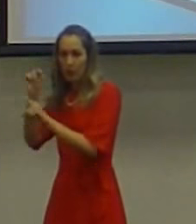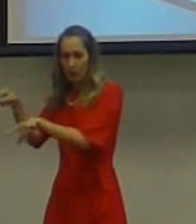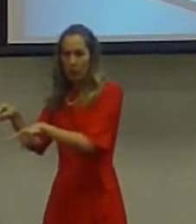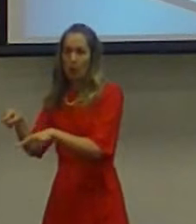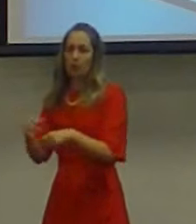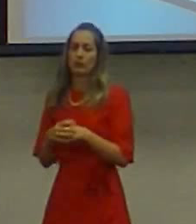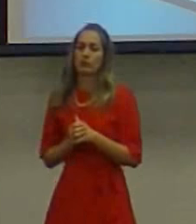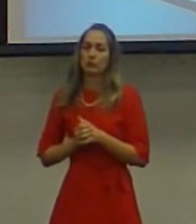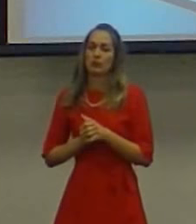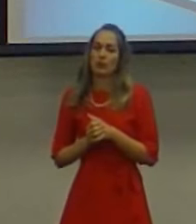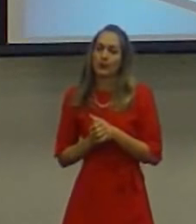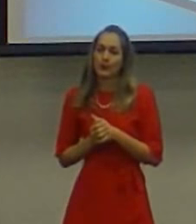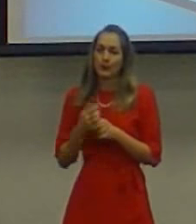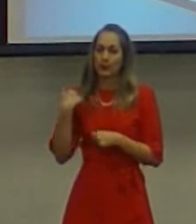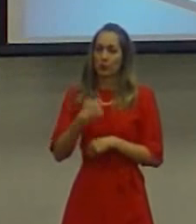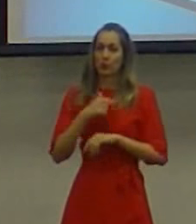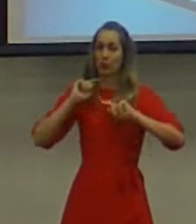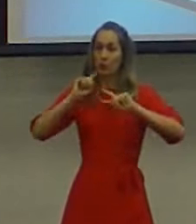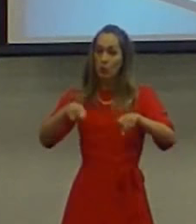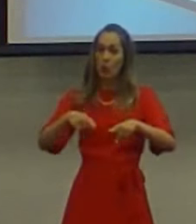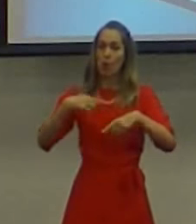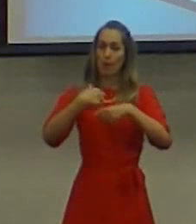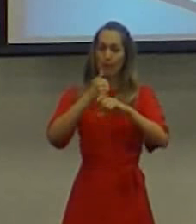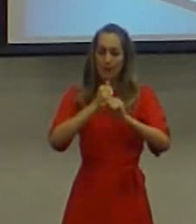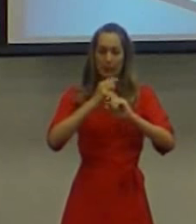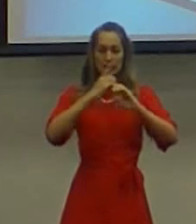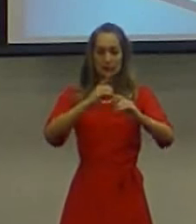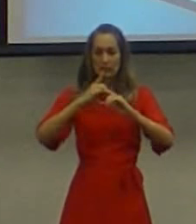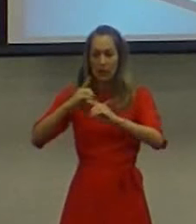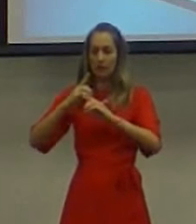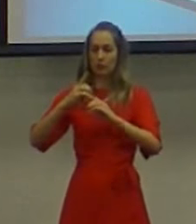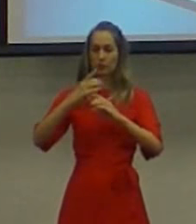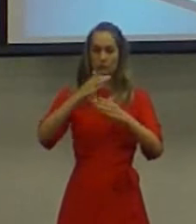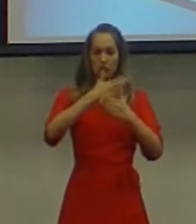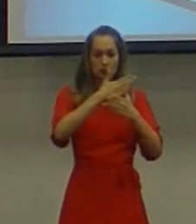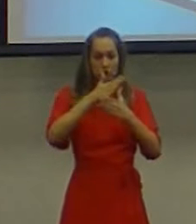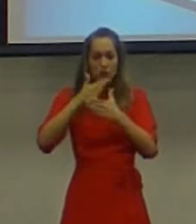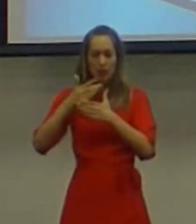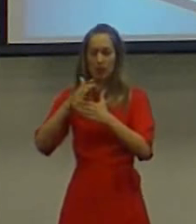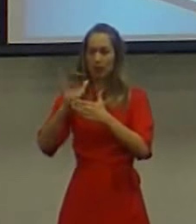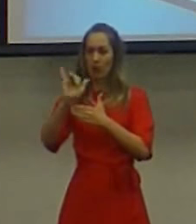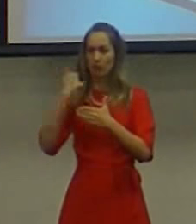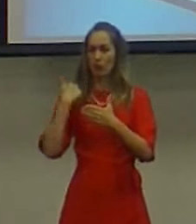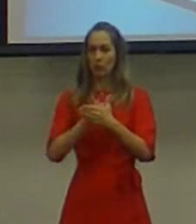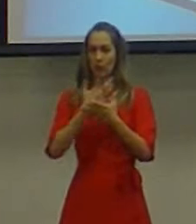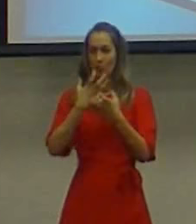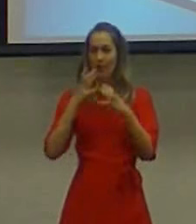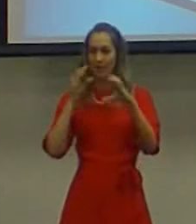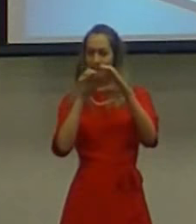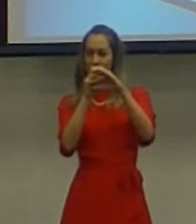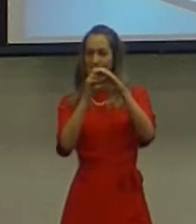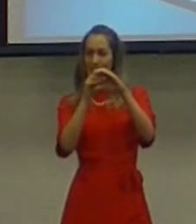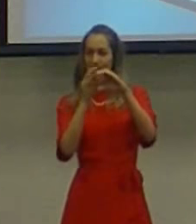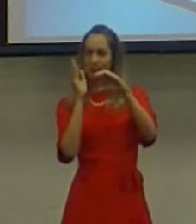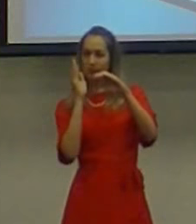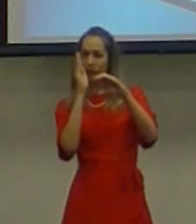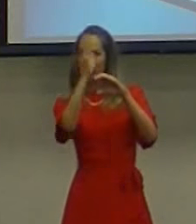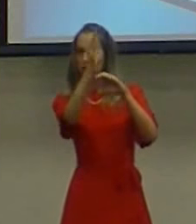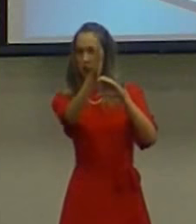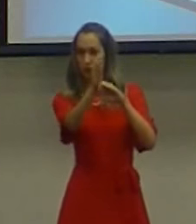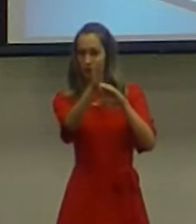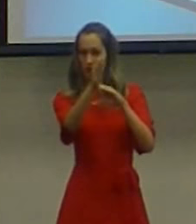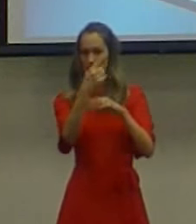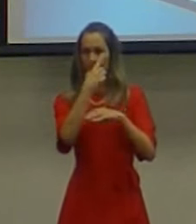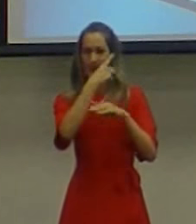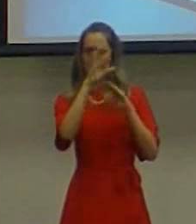But besides just going and making disciples and sharing with people, we also want to invest in the future. And so this is a